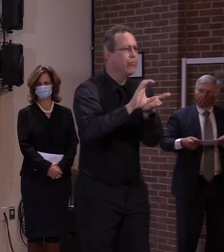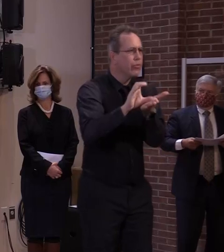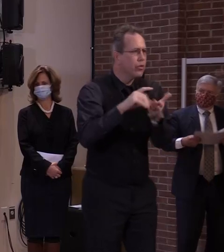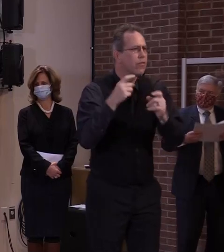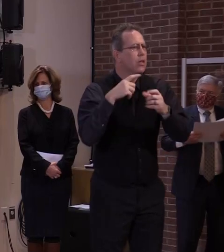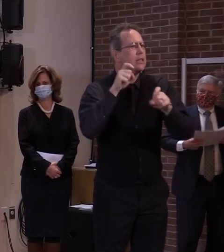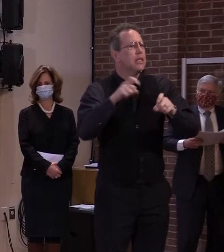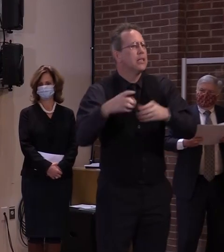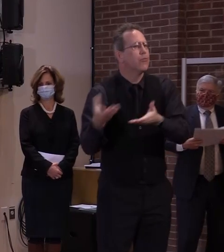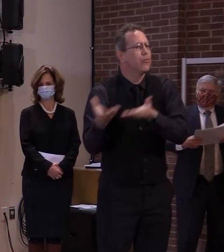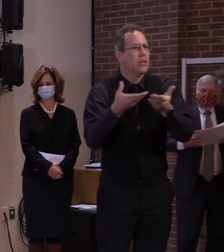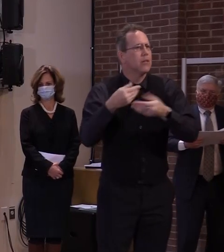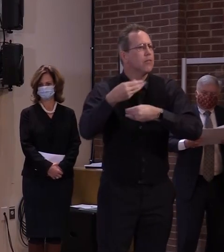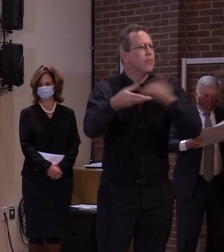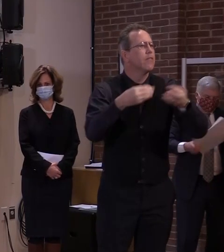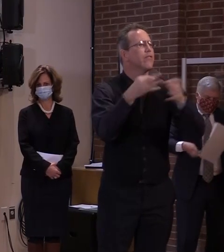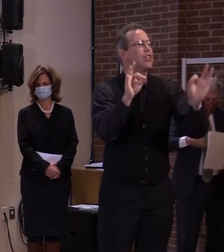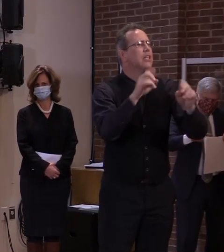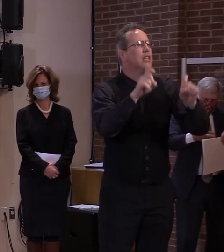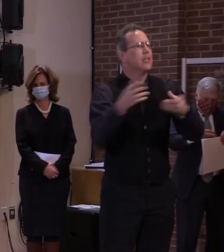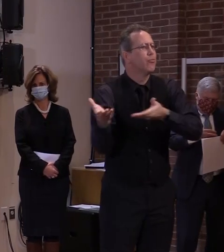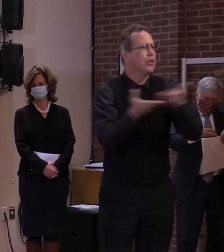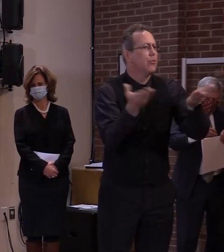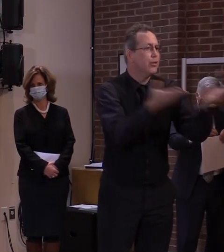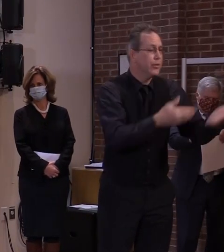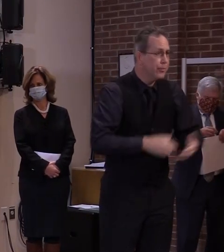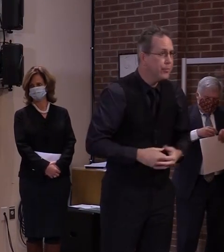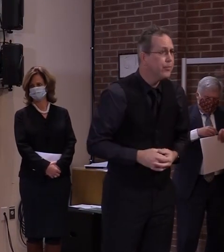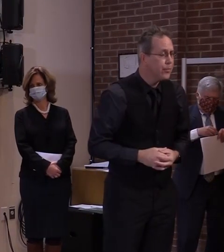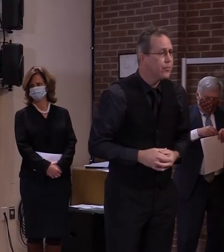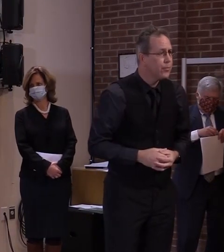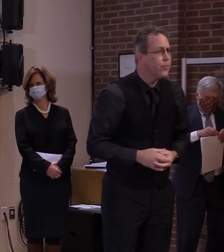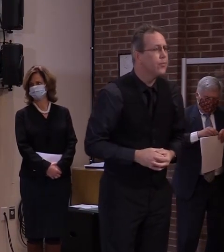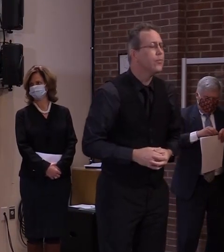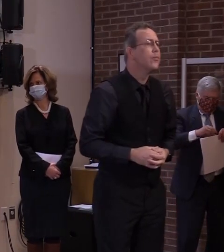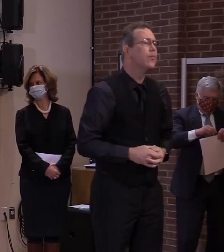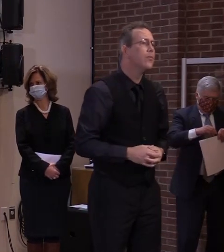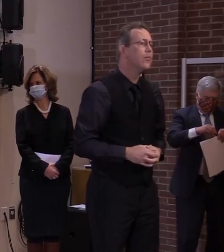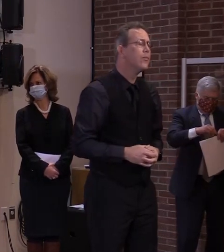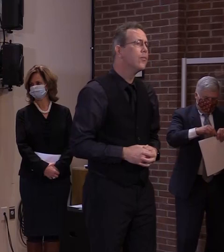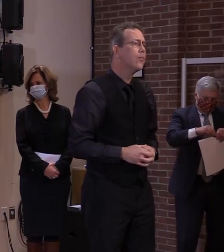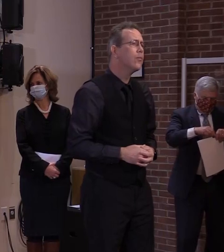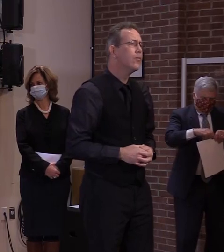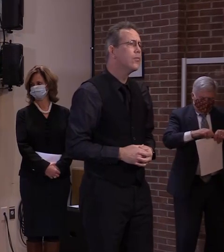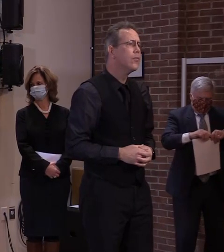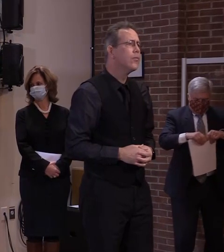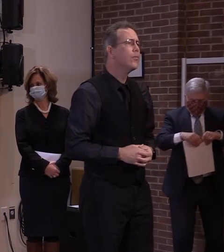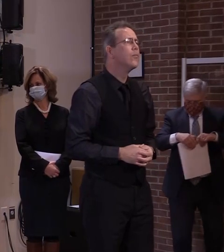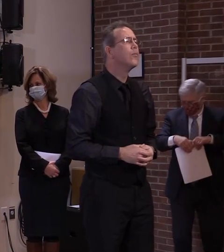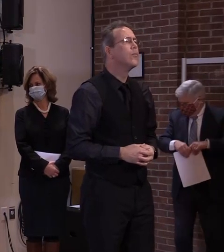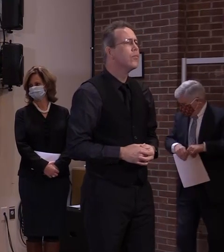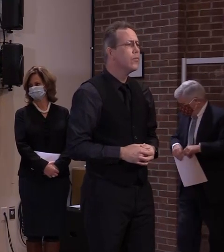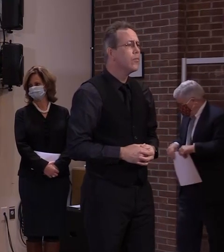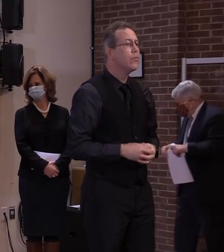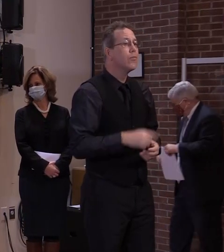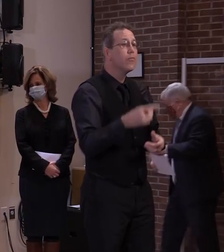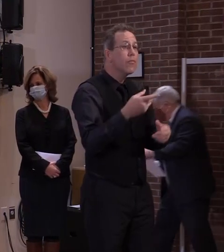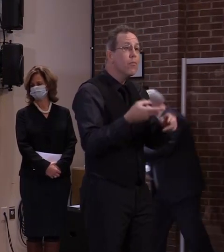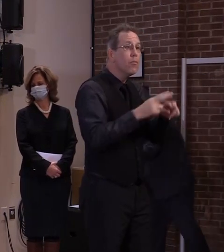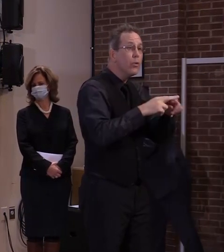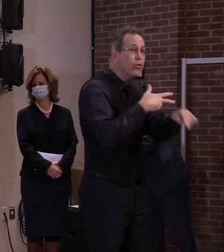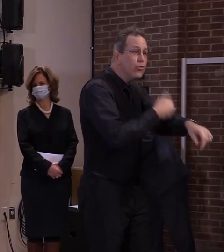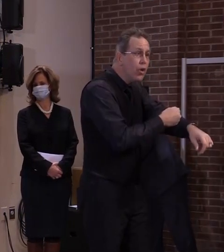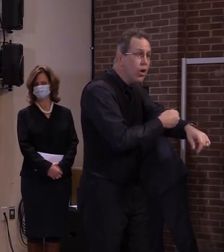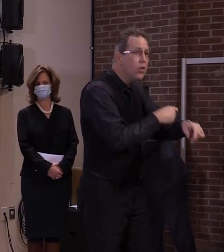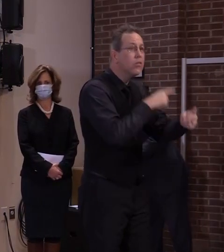Next, before we go into detail about Omicron, boosters, schools, modeling, and more, I wanted to take a